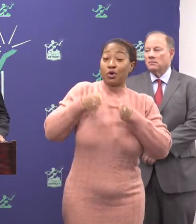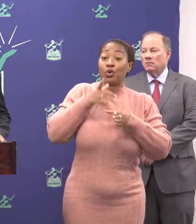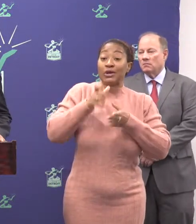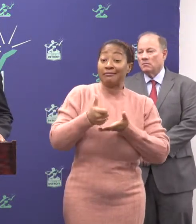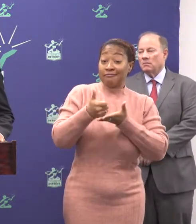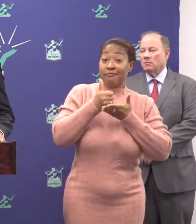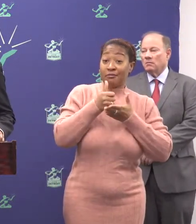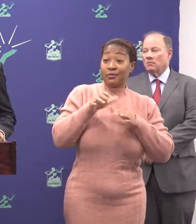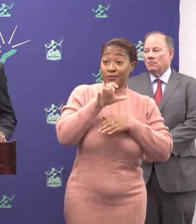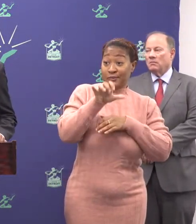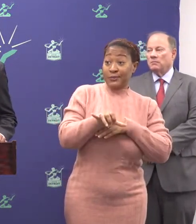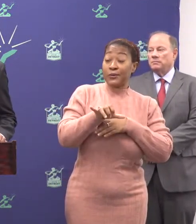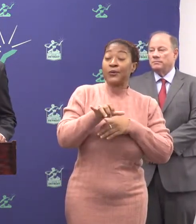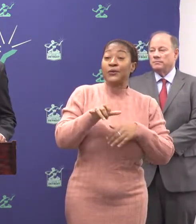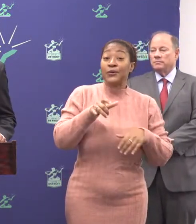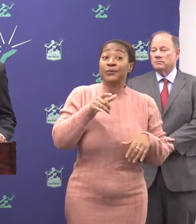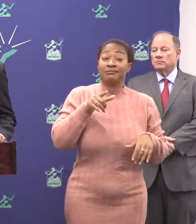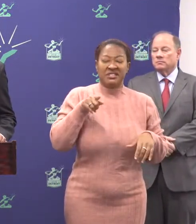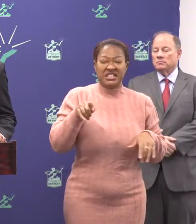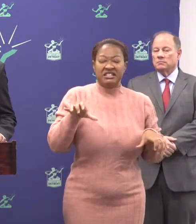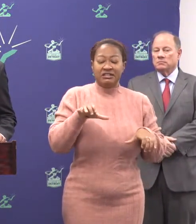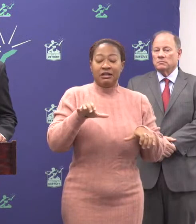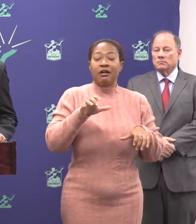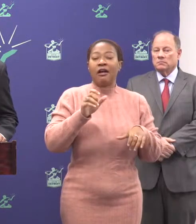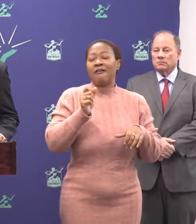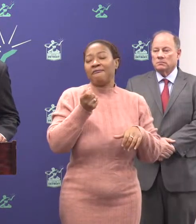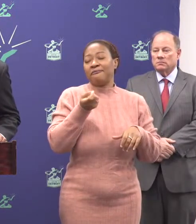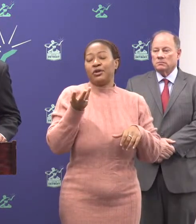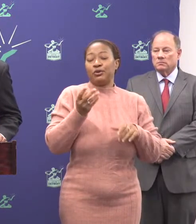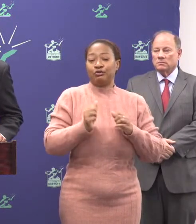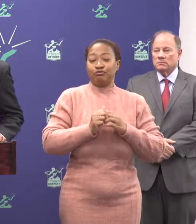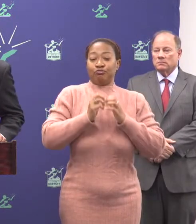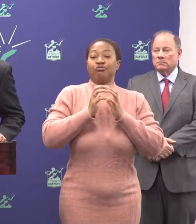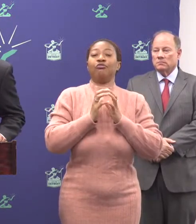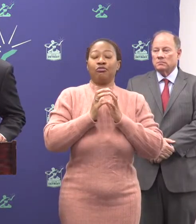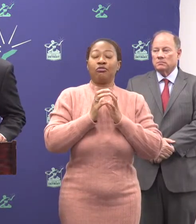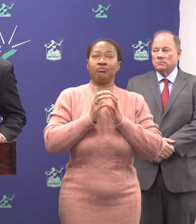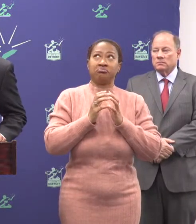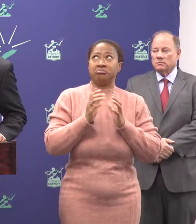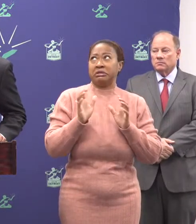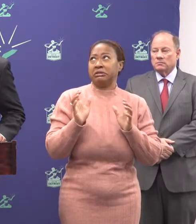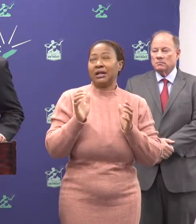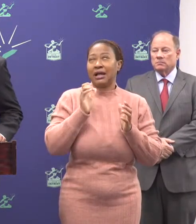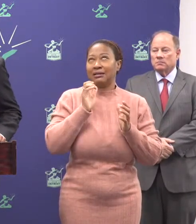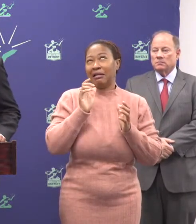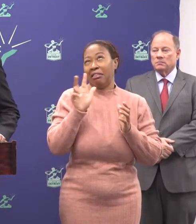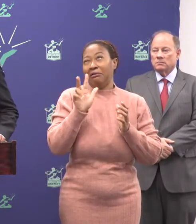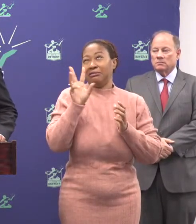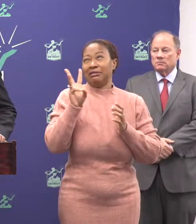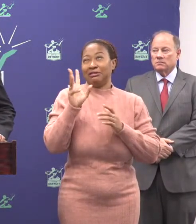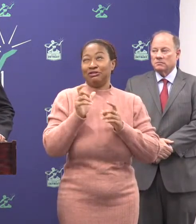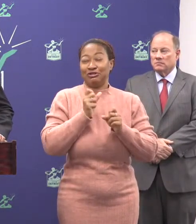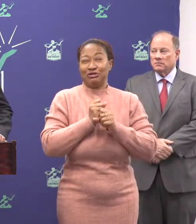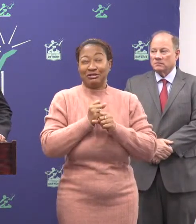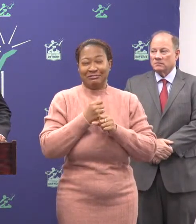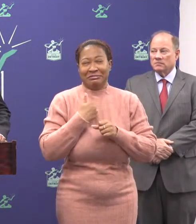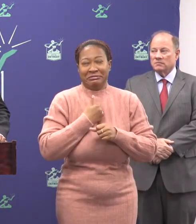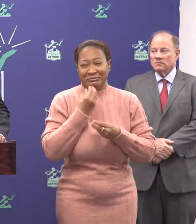in doing this. As a matter of fact, he's done a few startups. He's been doing this for, I won't date you, 36 years.